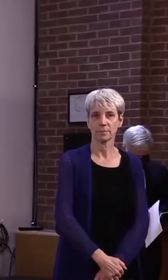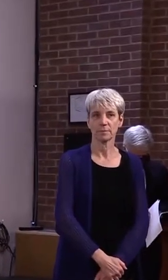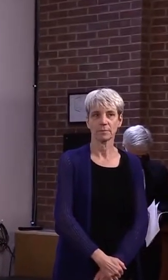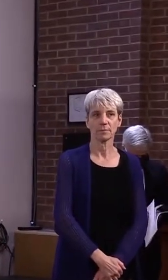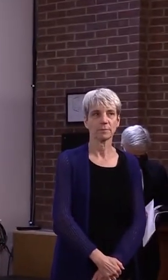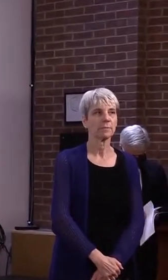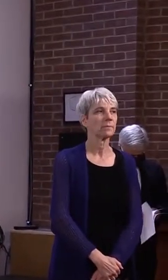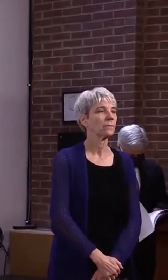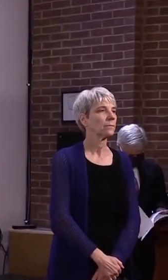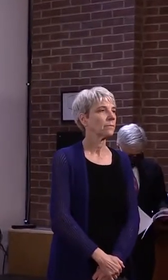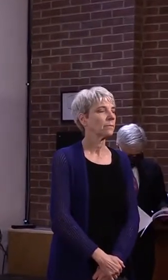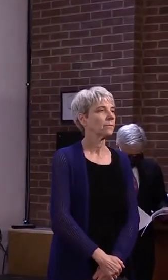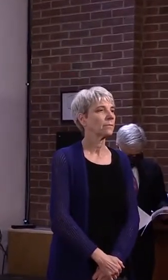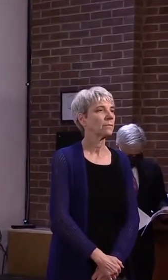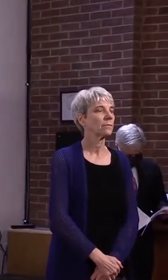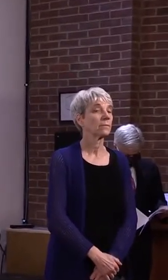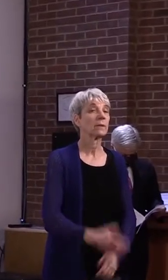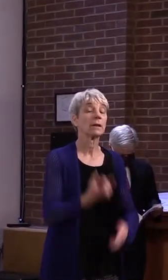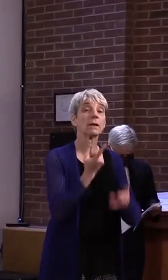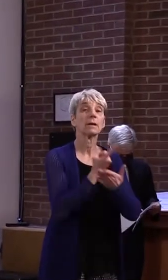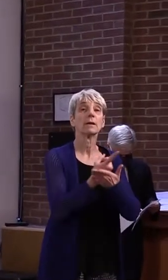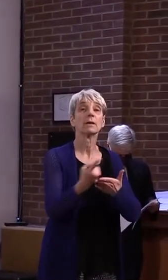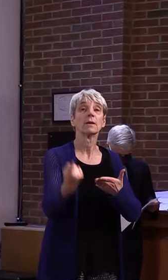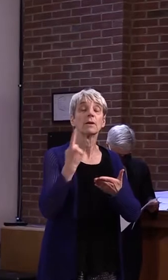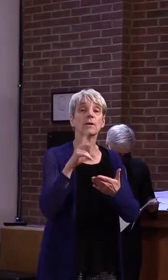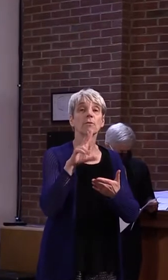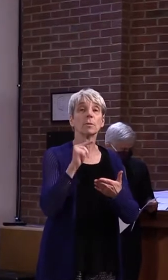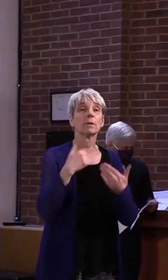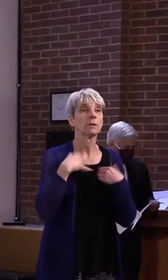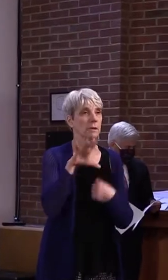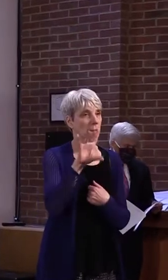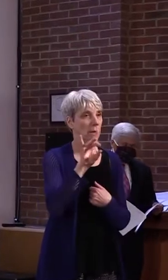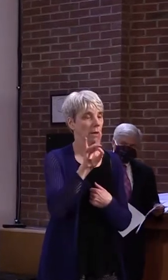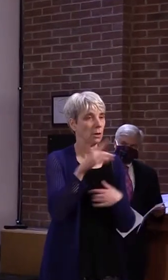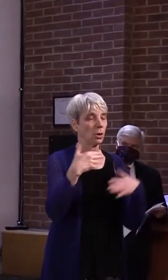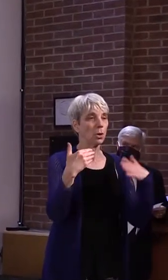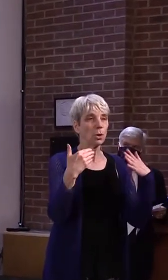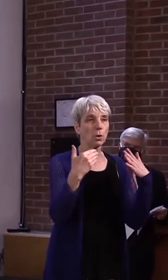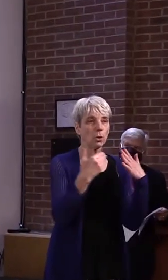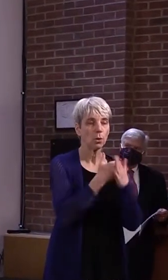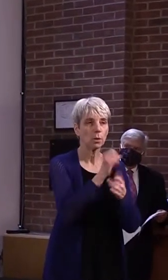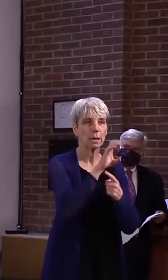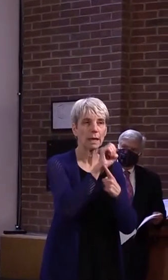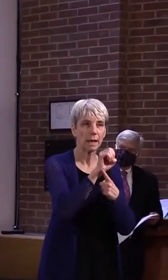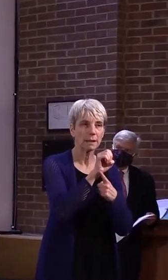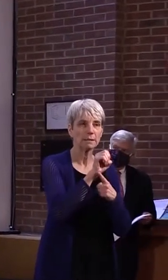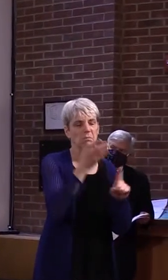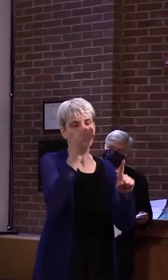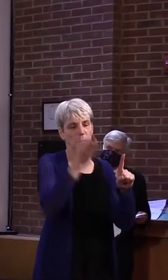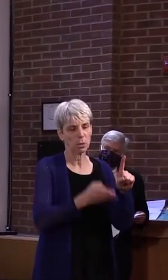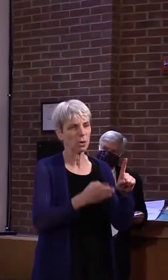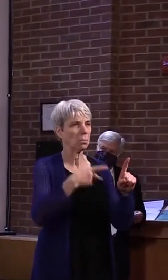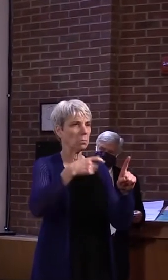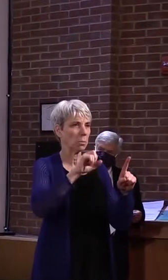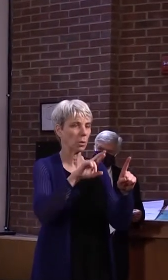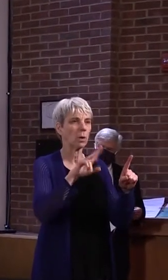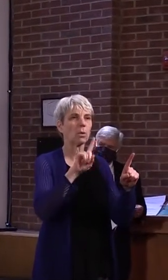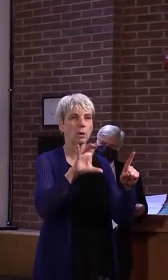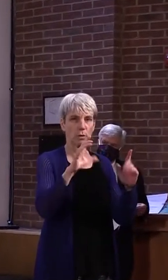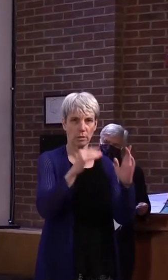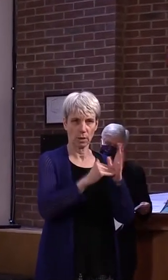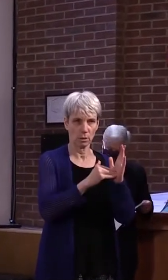Last week, Vermont had 8 new cases per 100,000 population. The